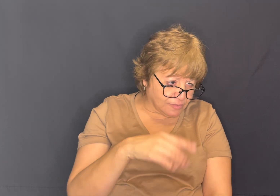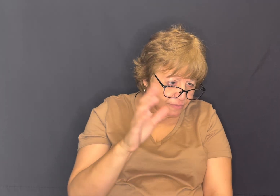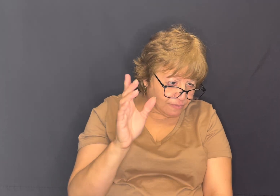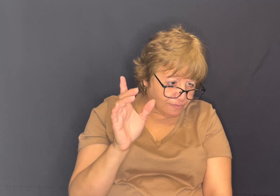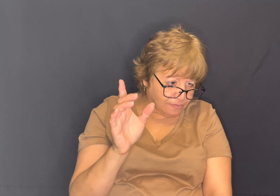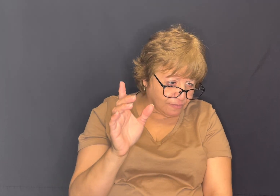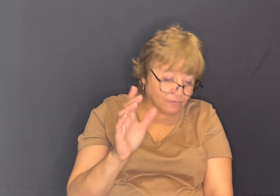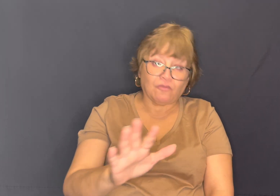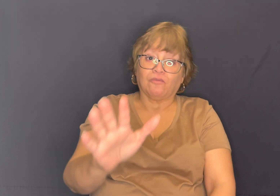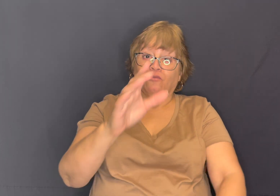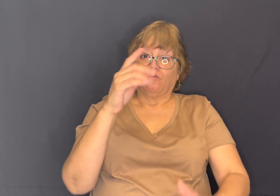Let's see what we got.